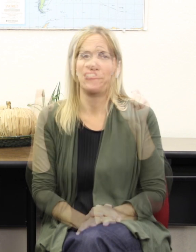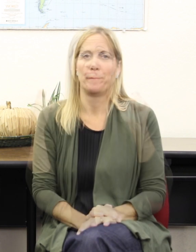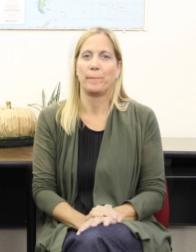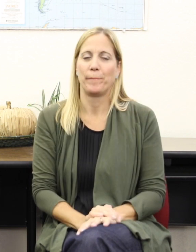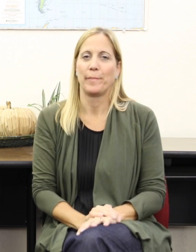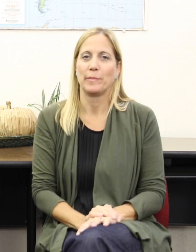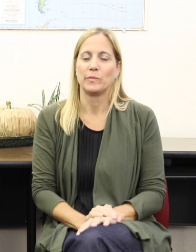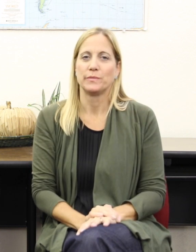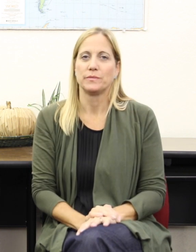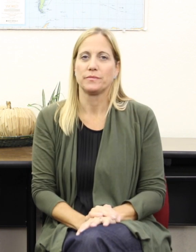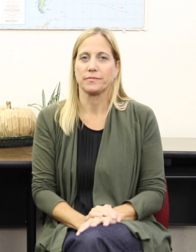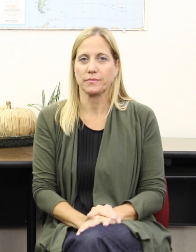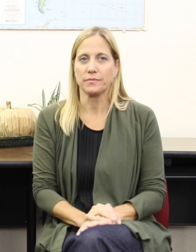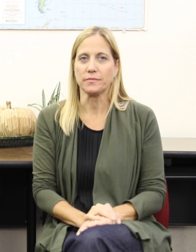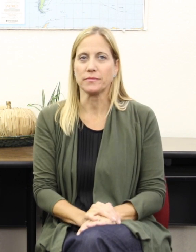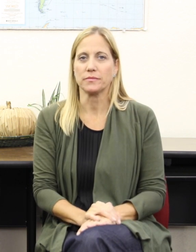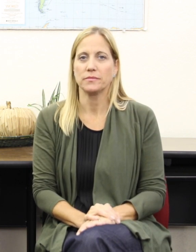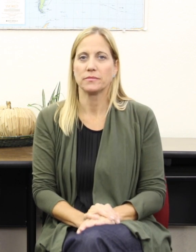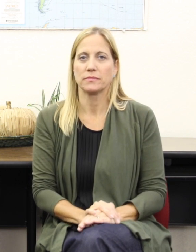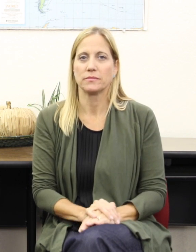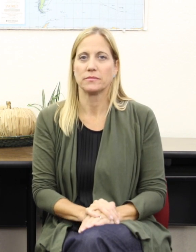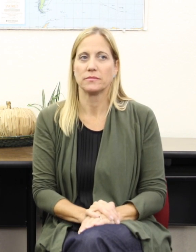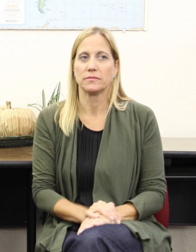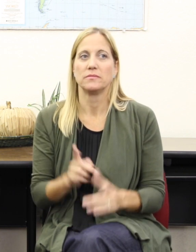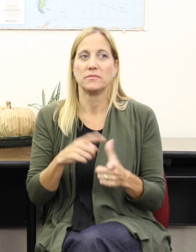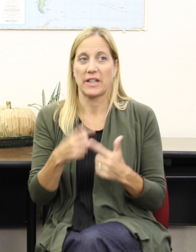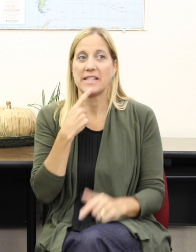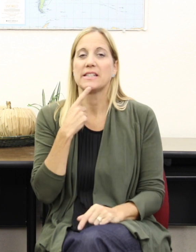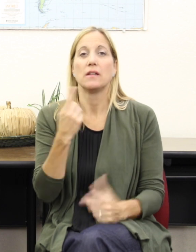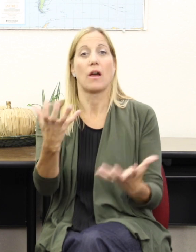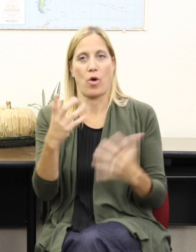Then he said that he wanted to come here.